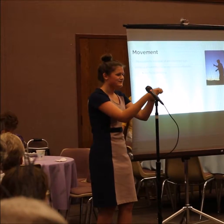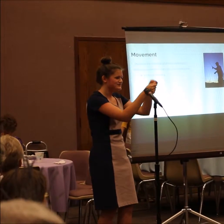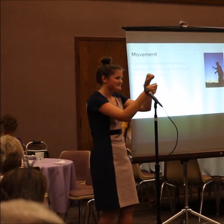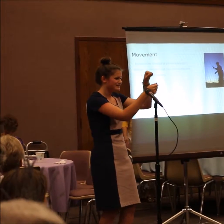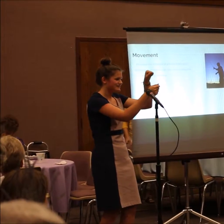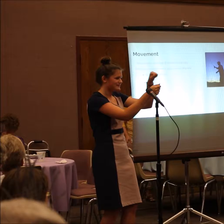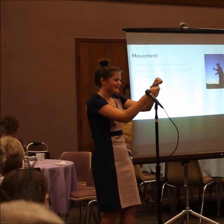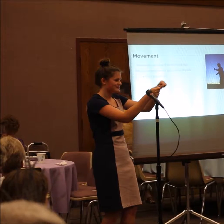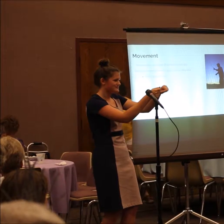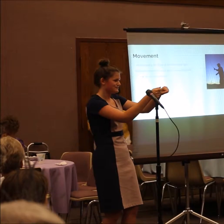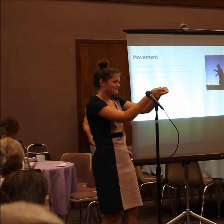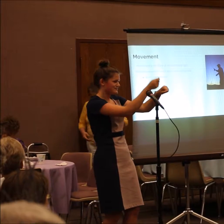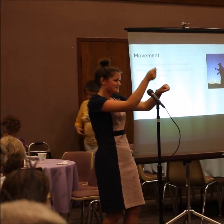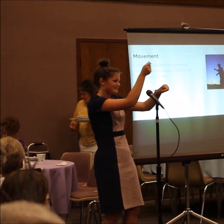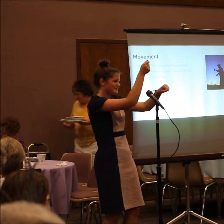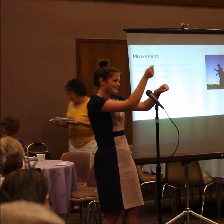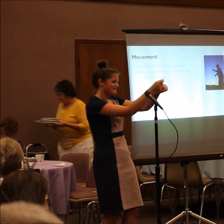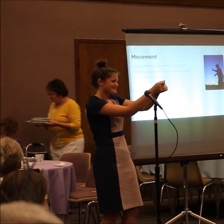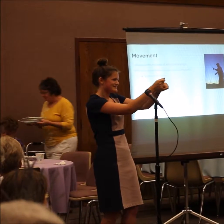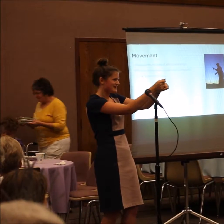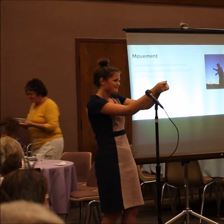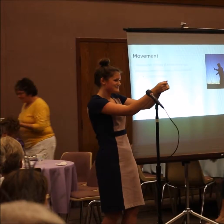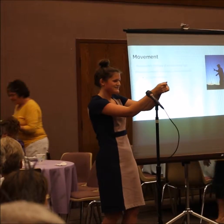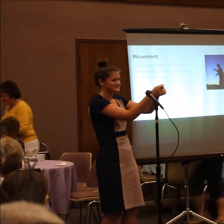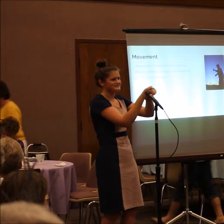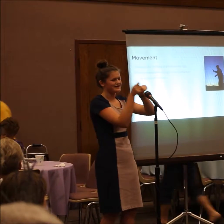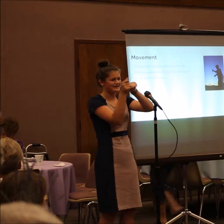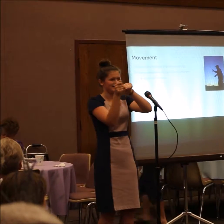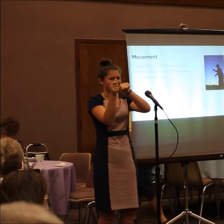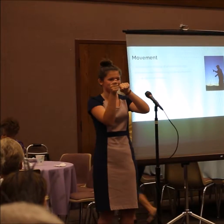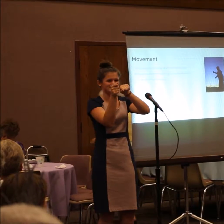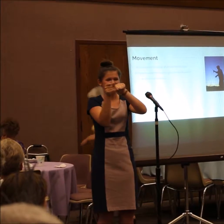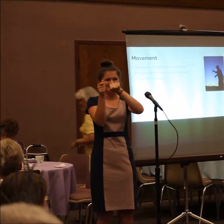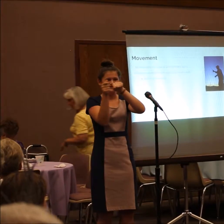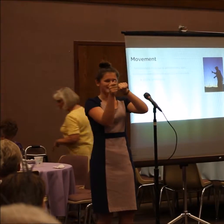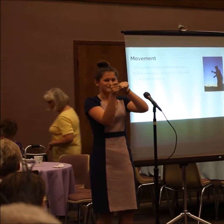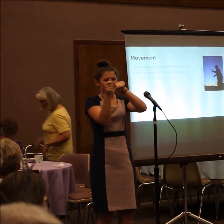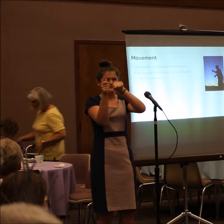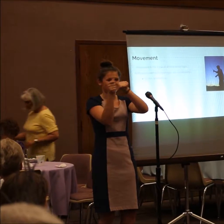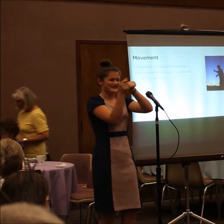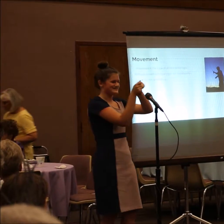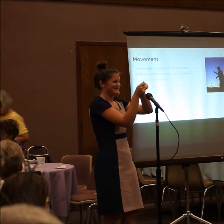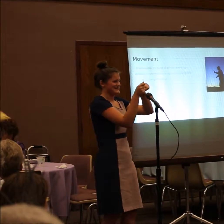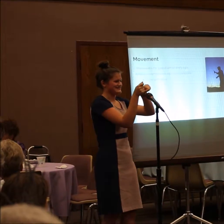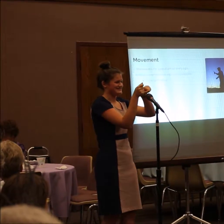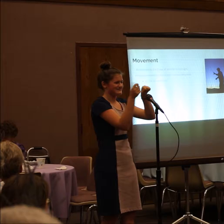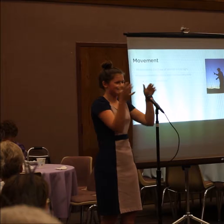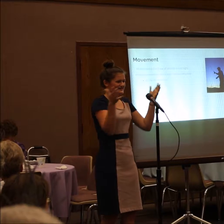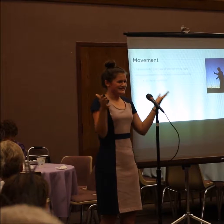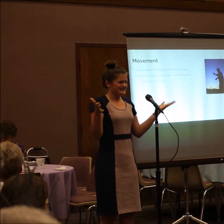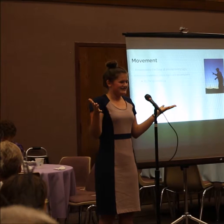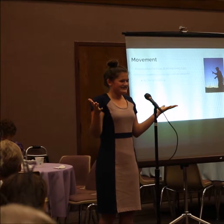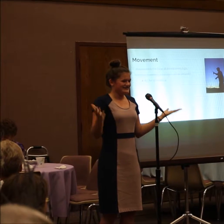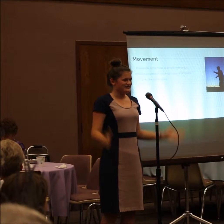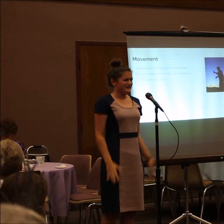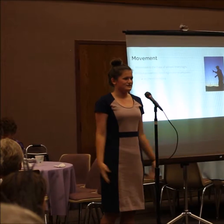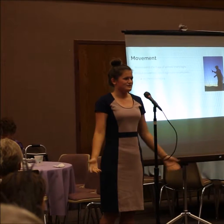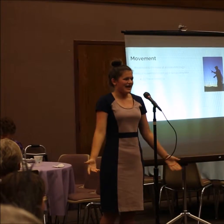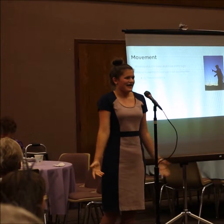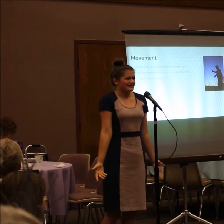you just like, okay, she's holding a fist right here and a sideways fist, you're not going to get it. Without movement, it's this. So you can't